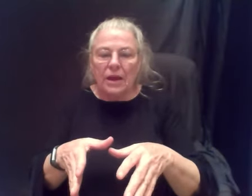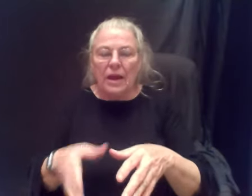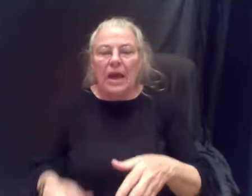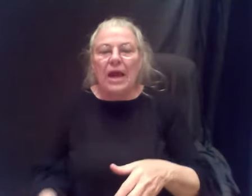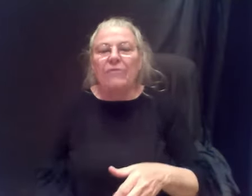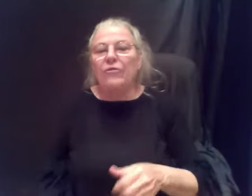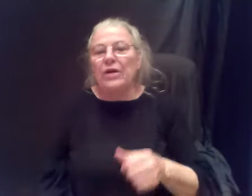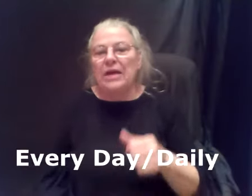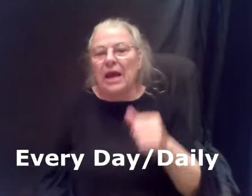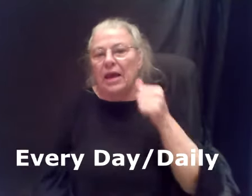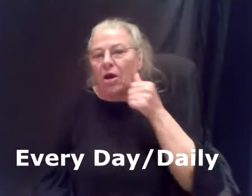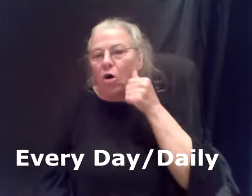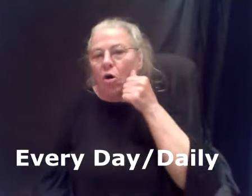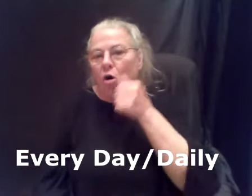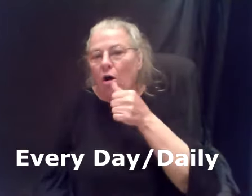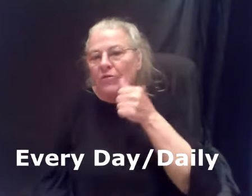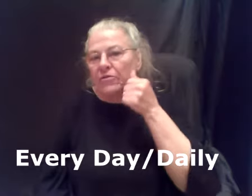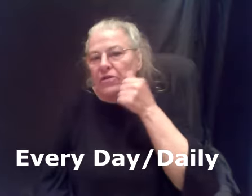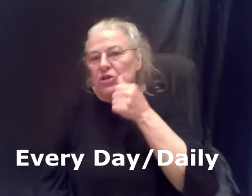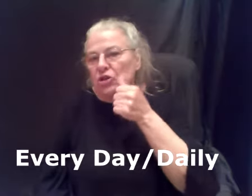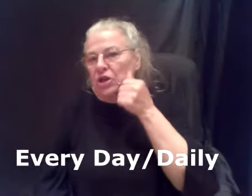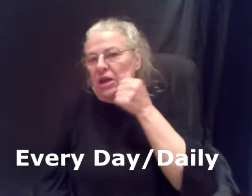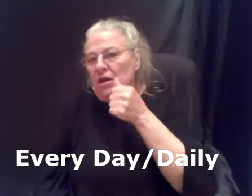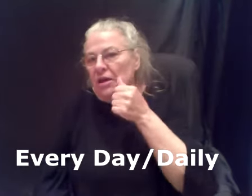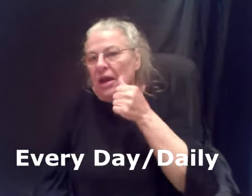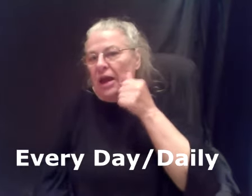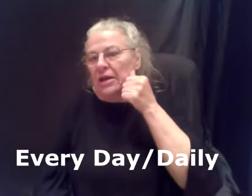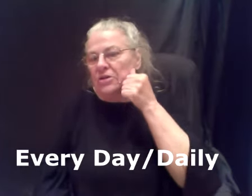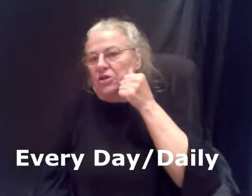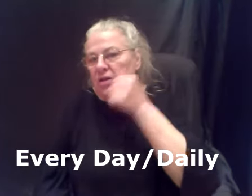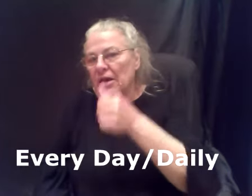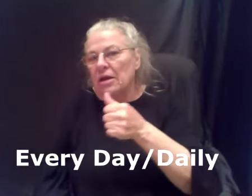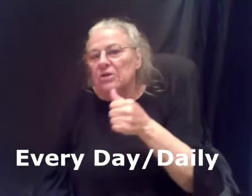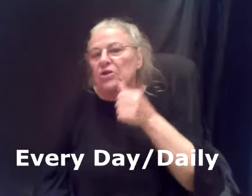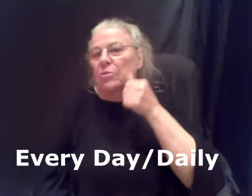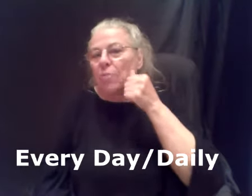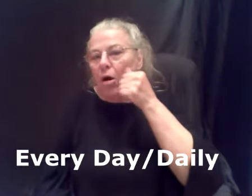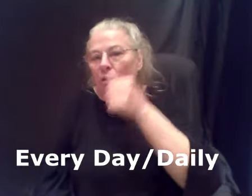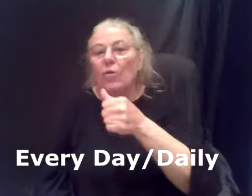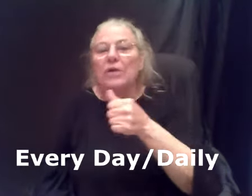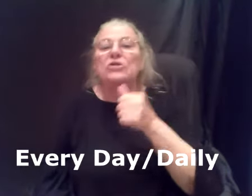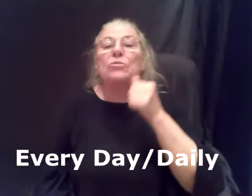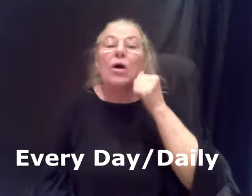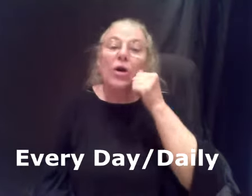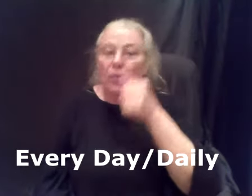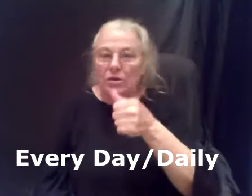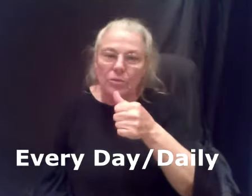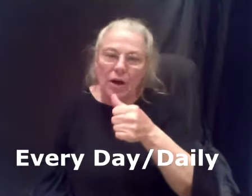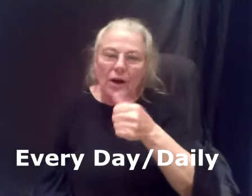Every day, off of the cheek, and it's just like tomorrow and tomorrow and tomorrow. I think